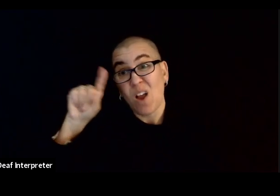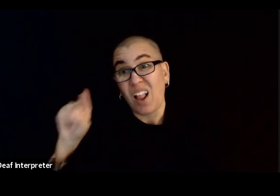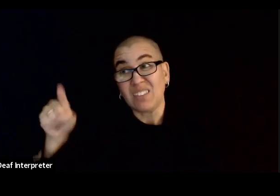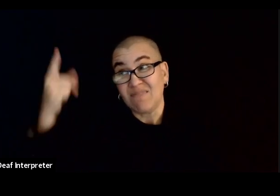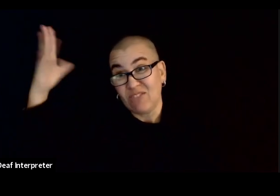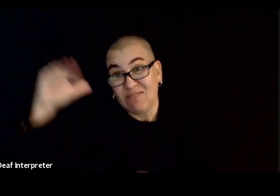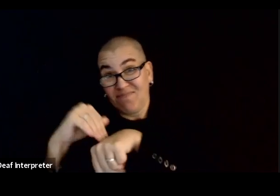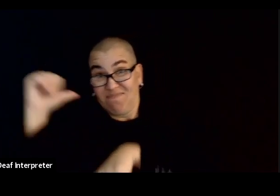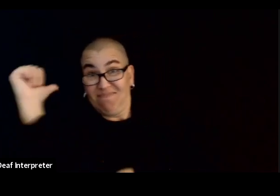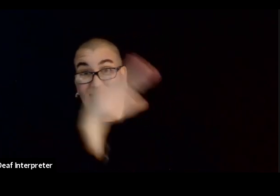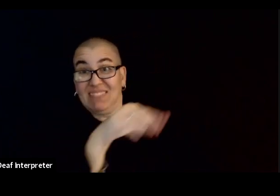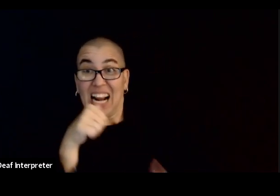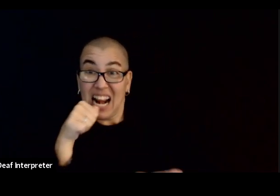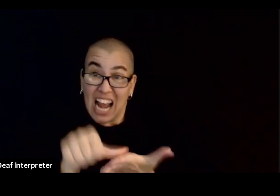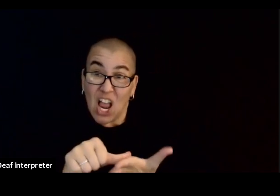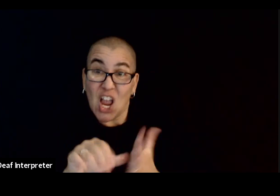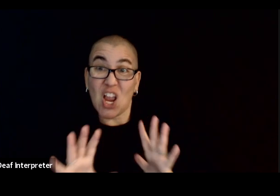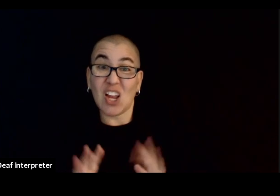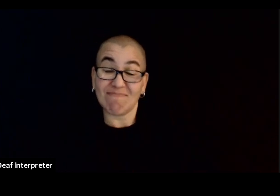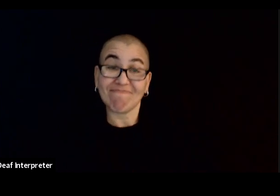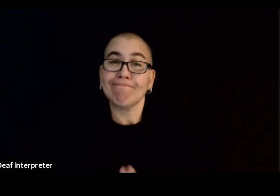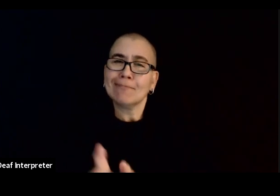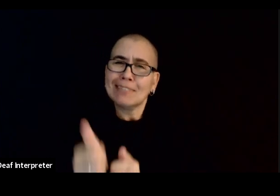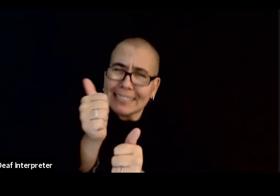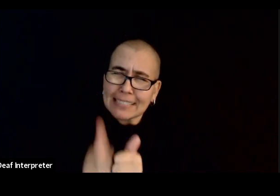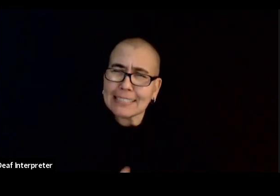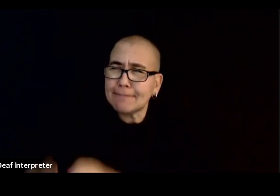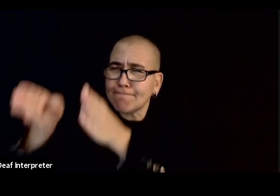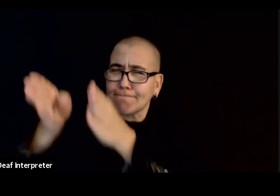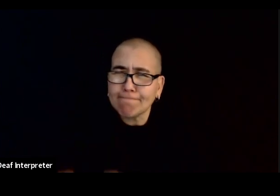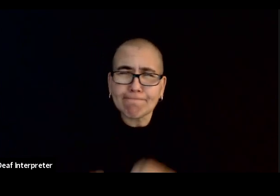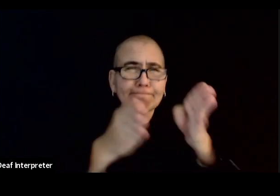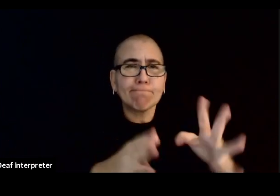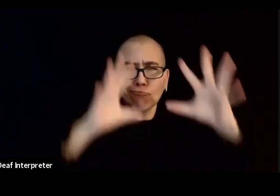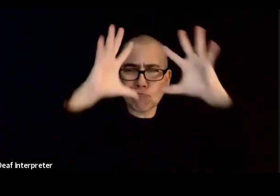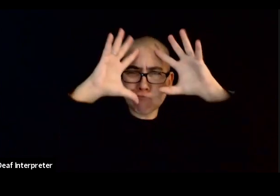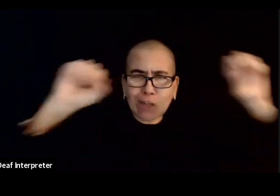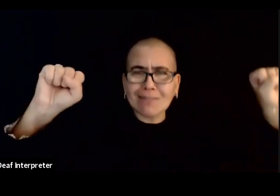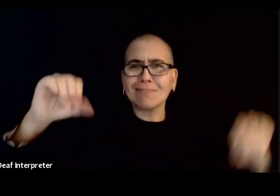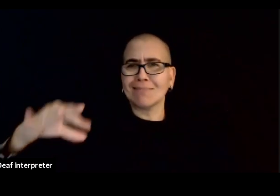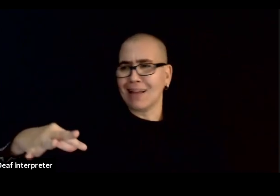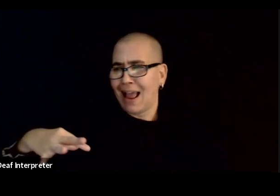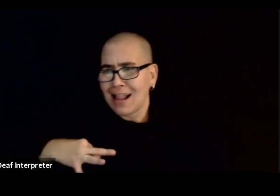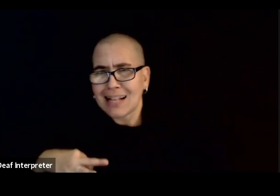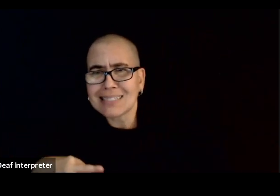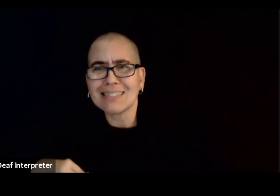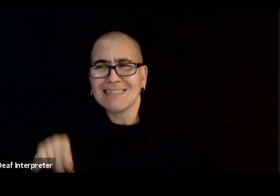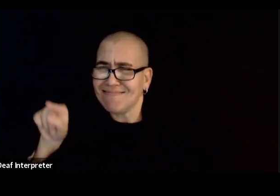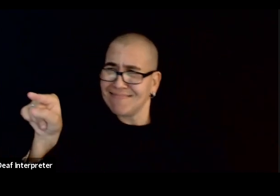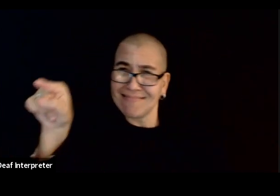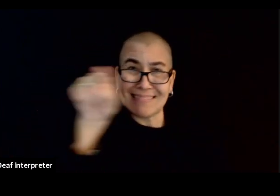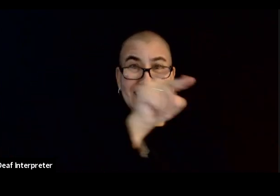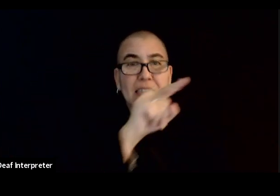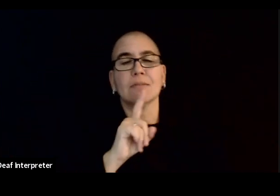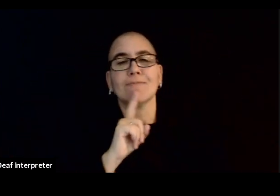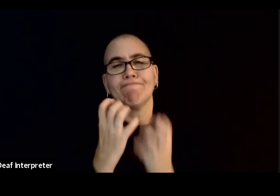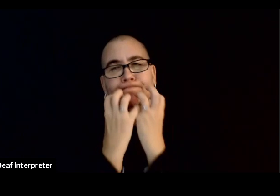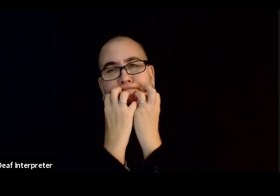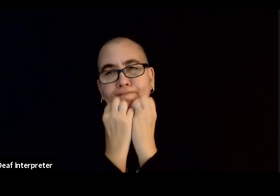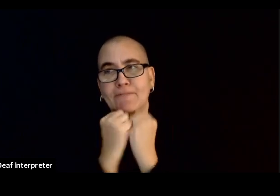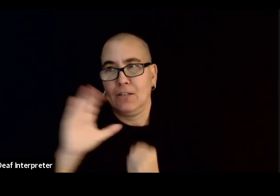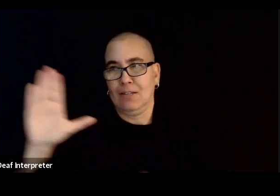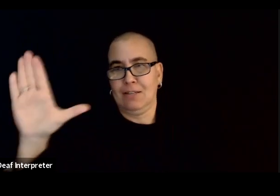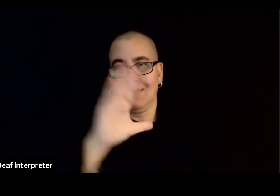supporters, and we ask for them to make sure to structure and stage their events in such a way that is